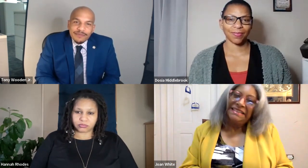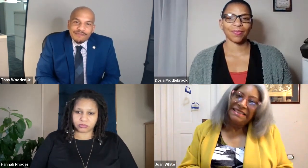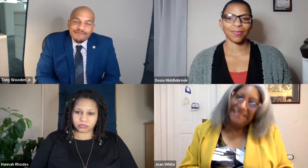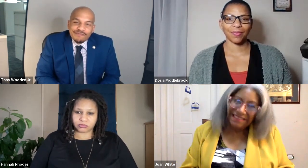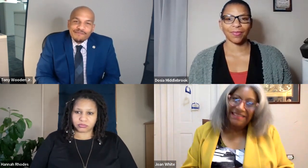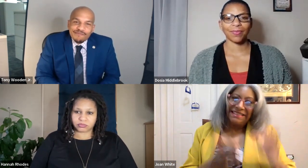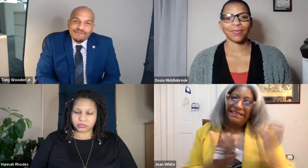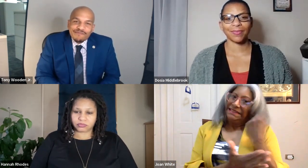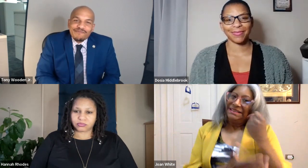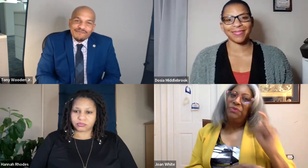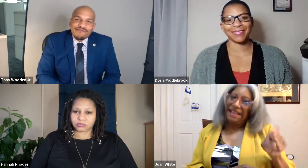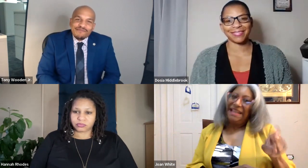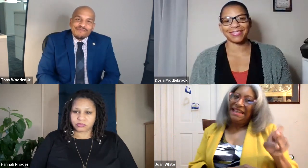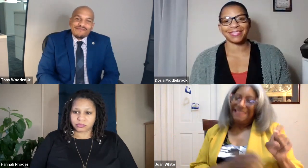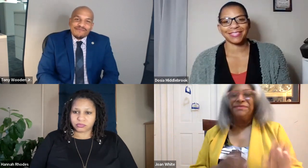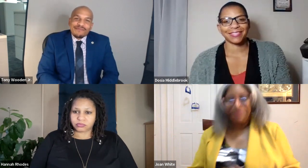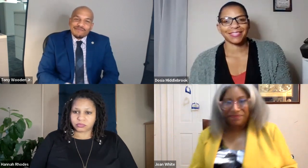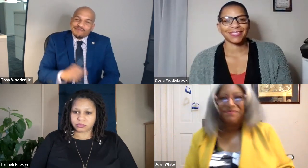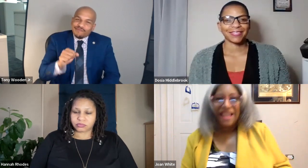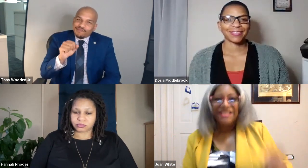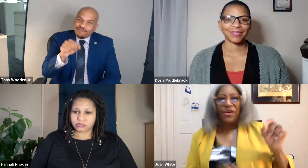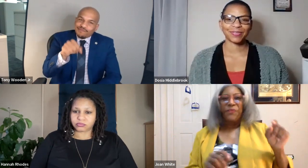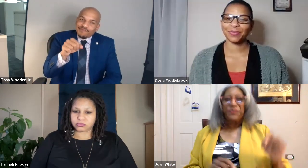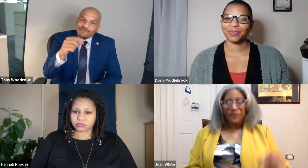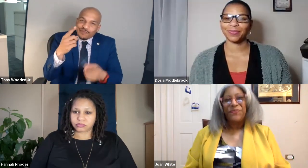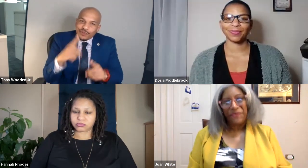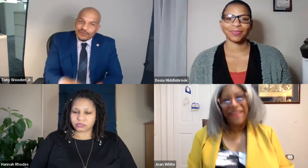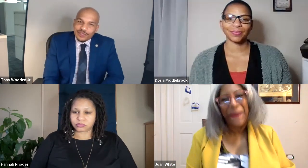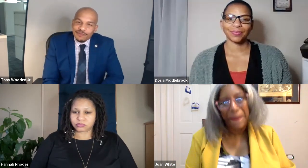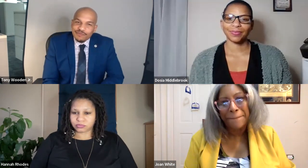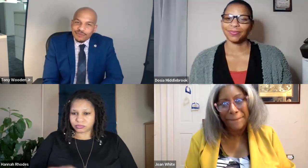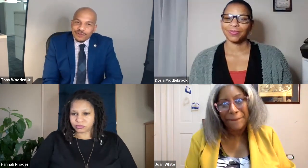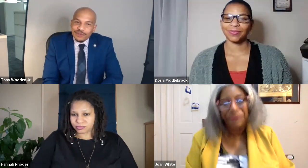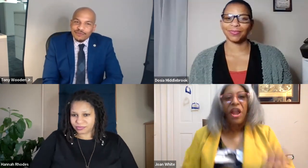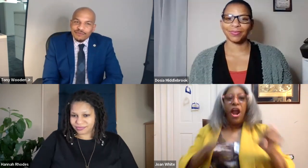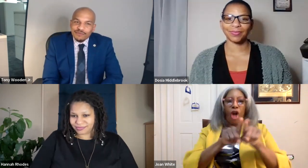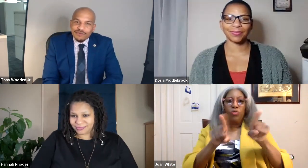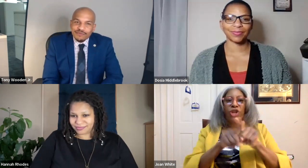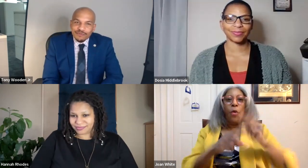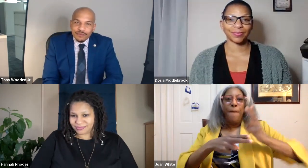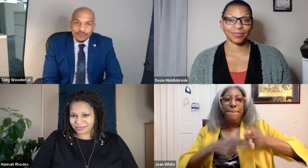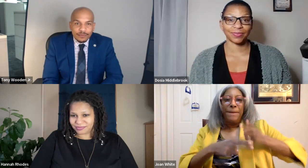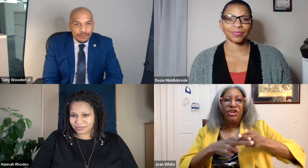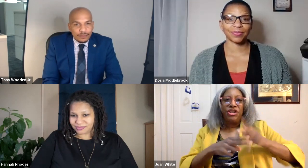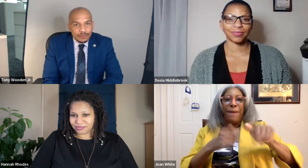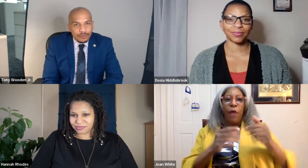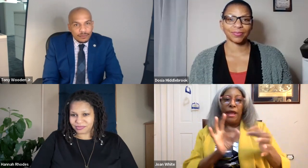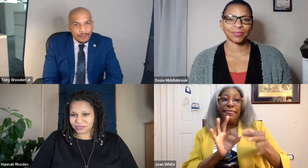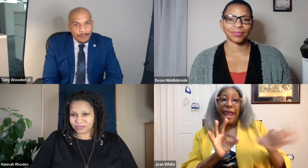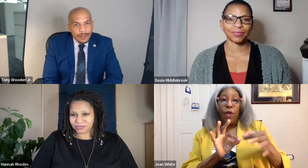So it'll be hard to get to them just for the distance, but I think it's urgent that we get with them as soon as possible. Tony's saying, yep, I agree. Joan's adding,